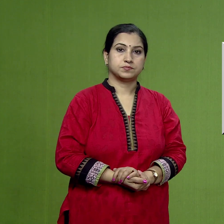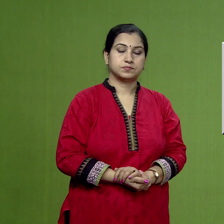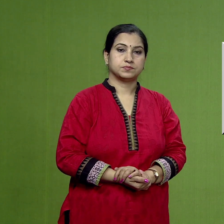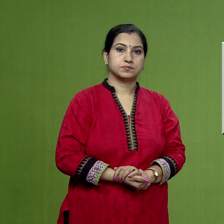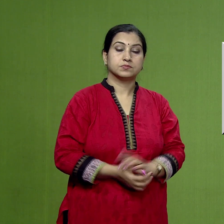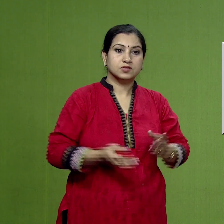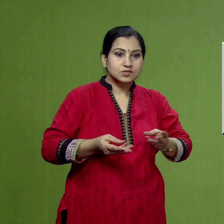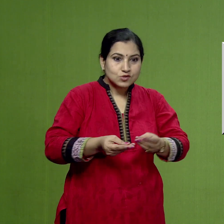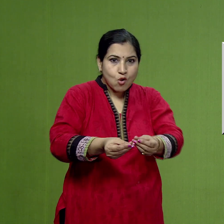Rich soil,